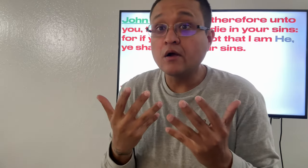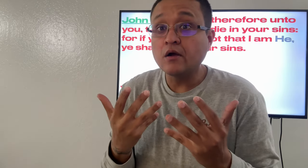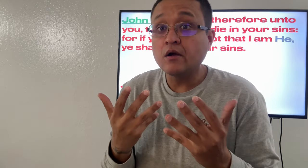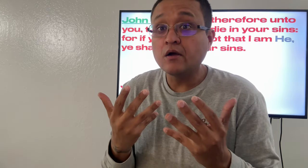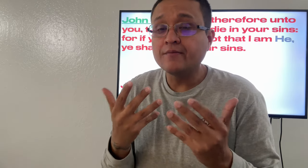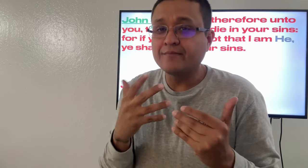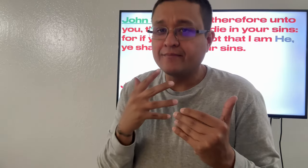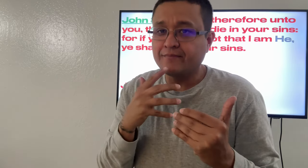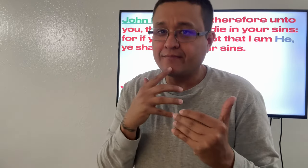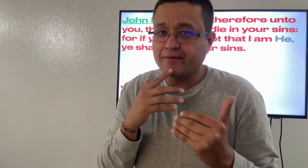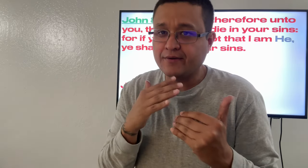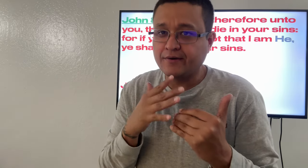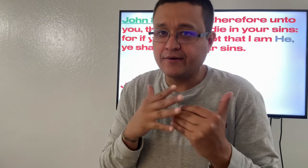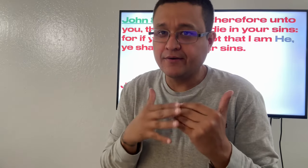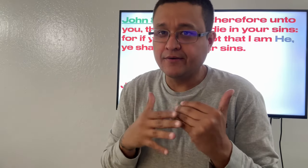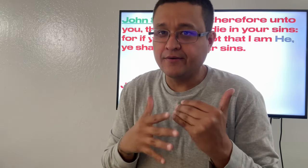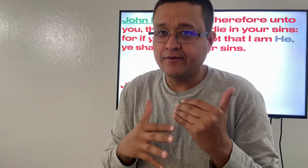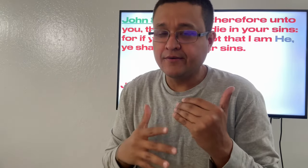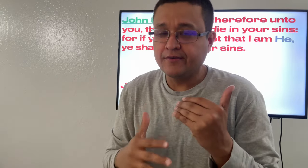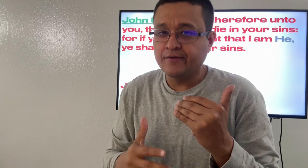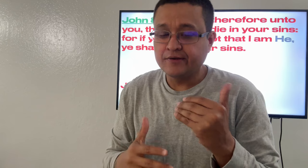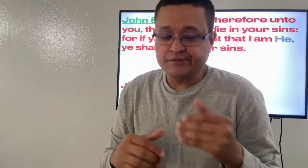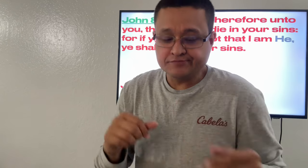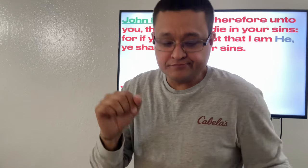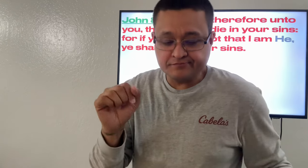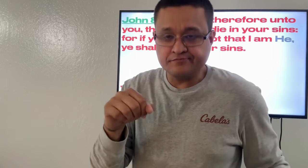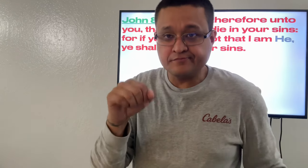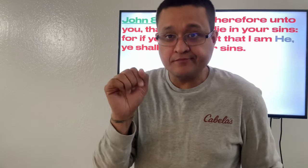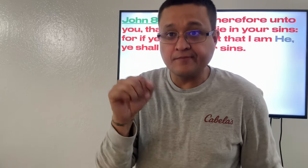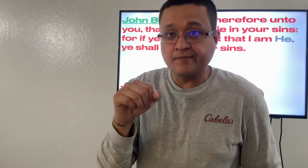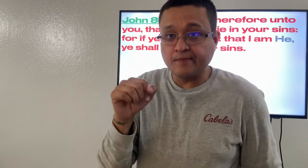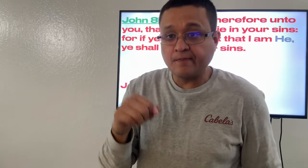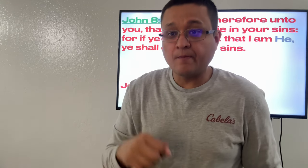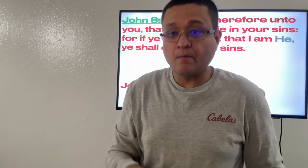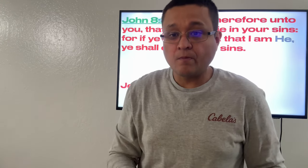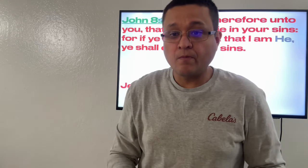So how do you do that? What does it require? It requires his blood.